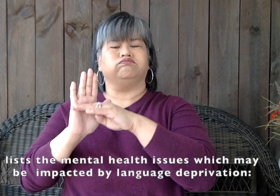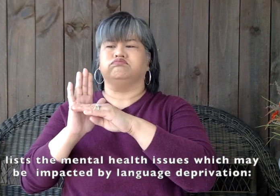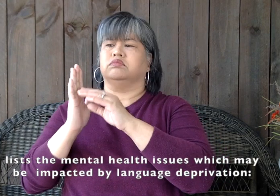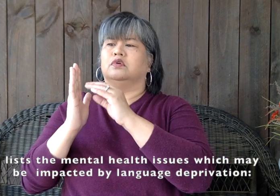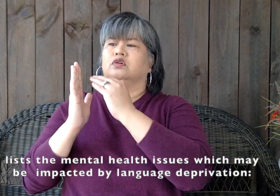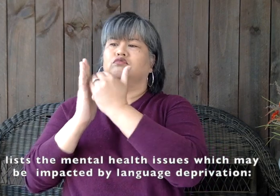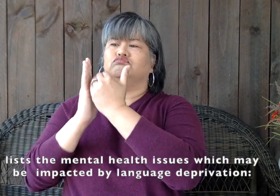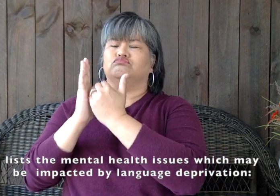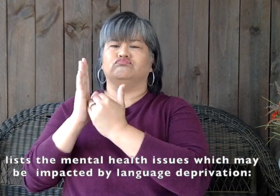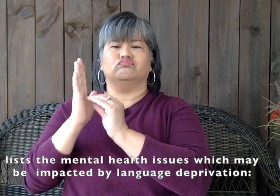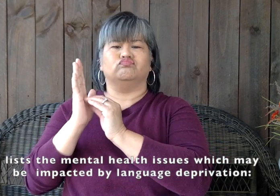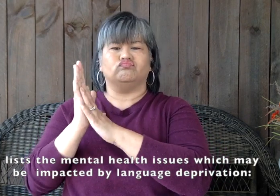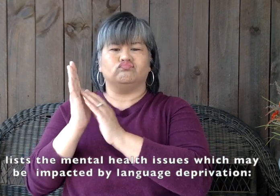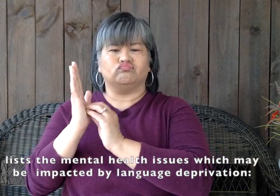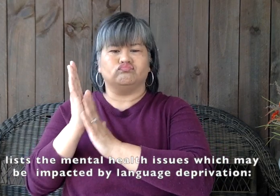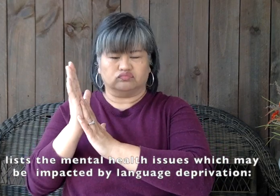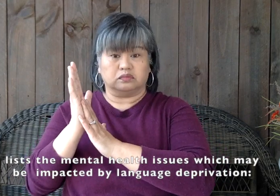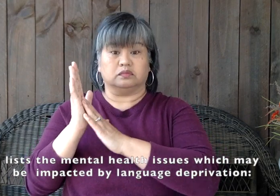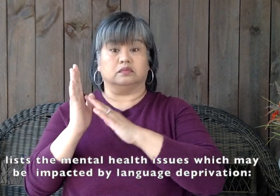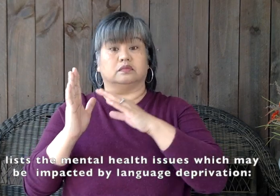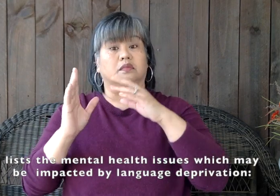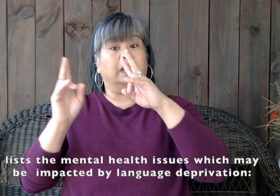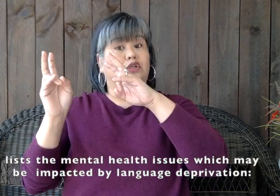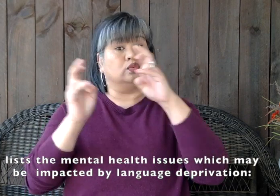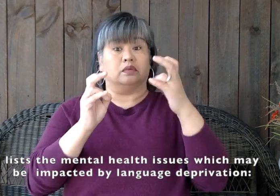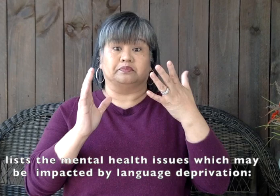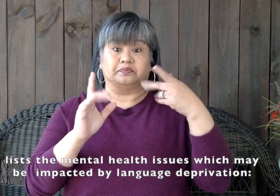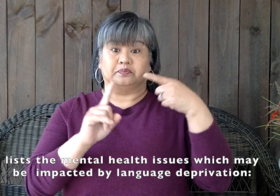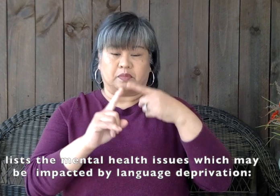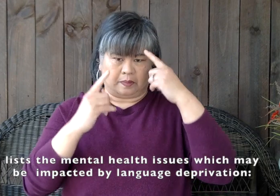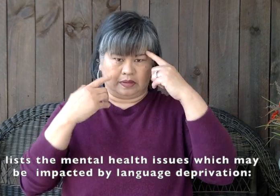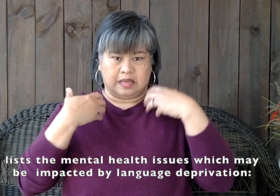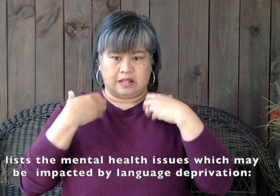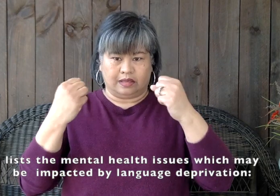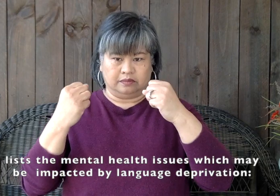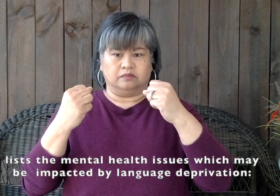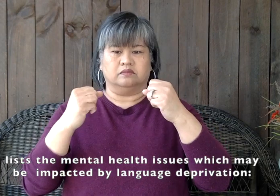lists the mental health issues which may be impacted by language deprivation.